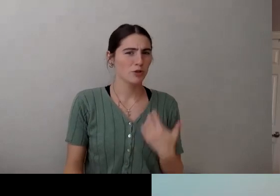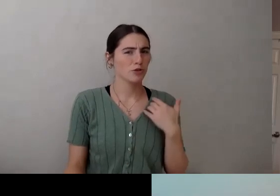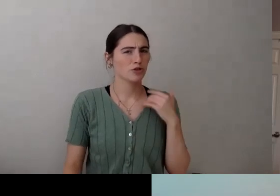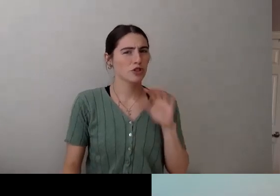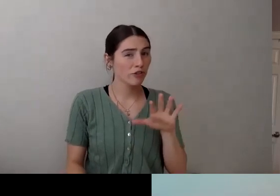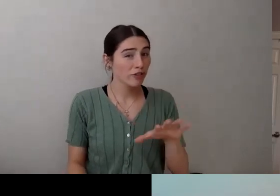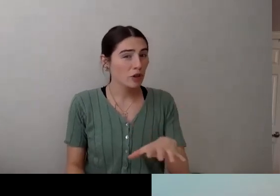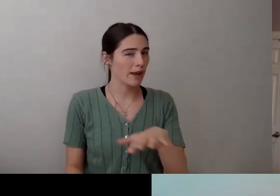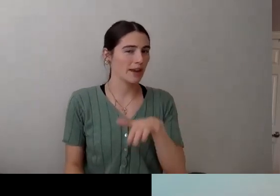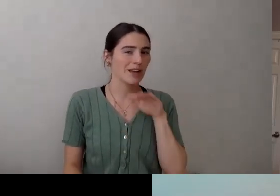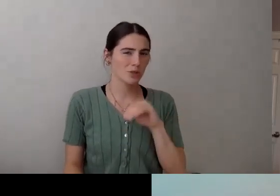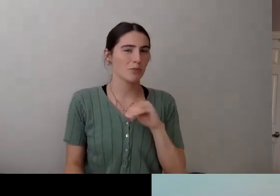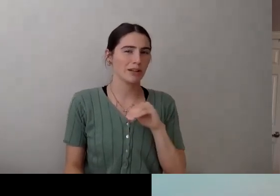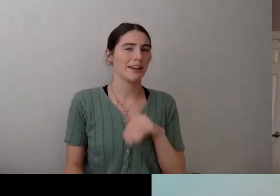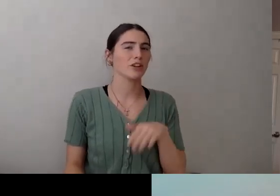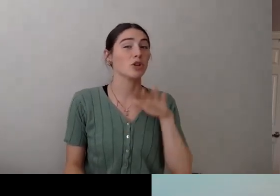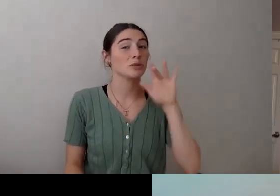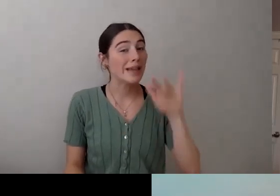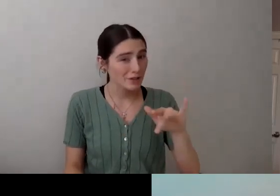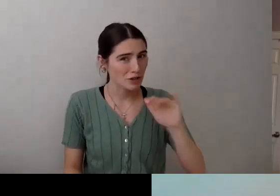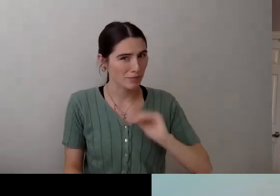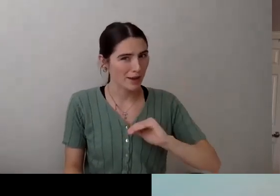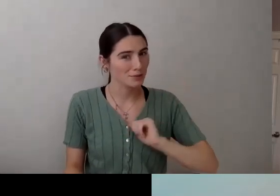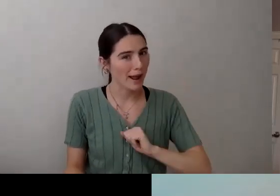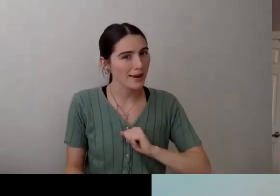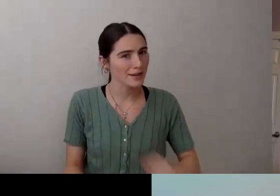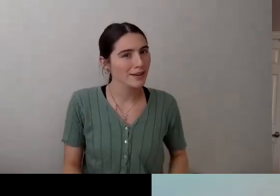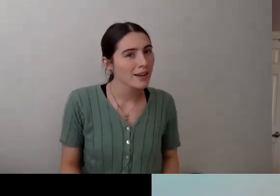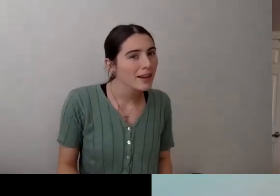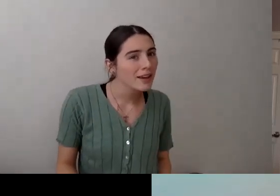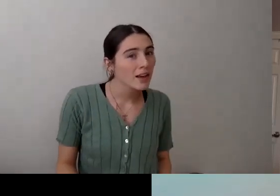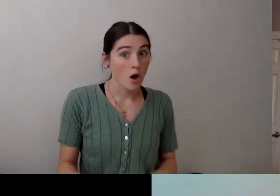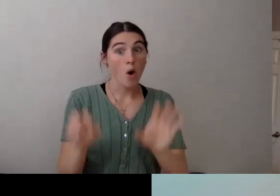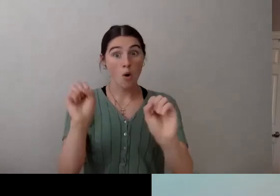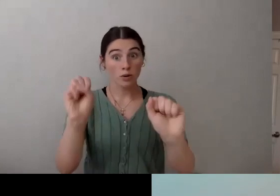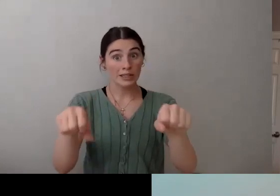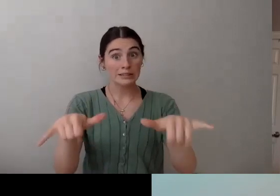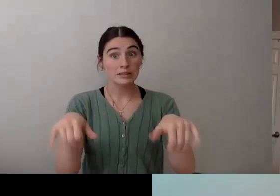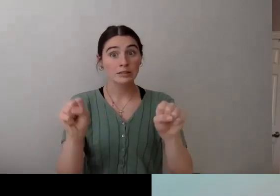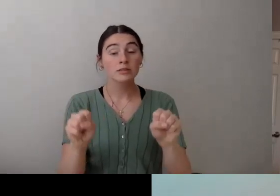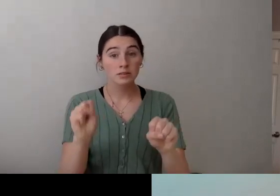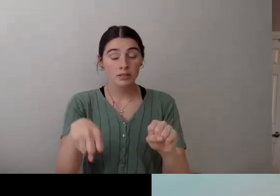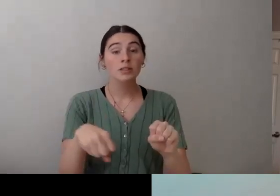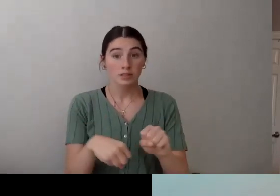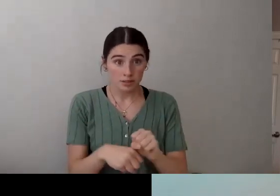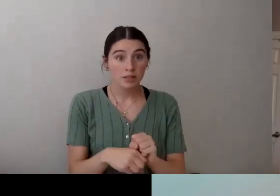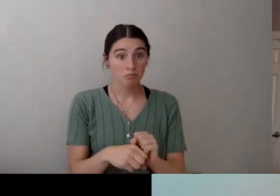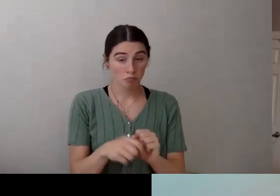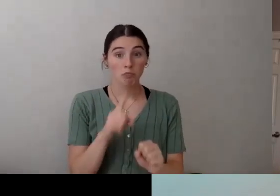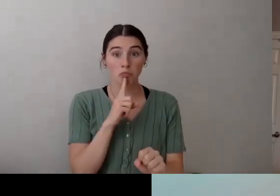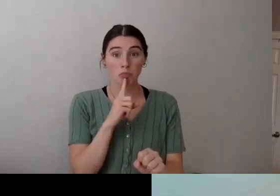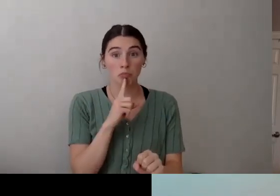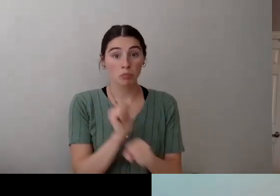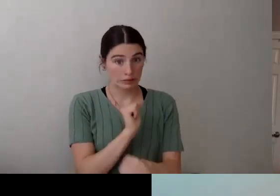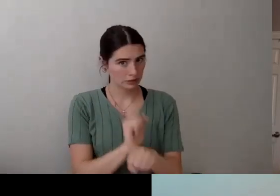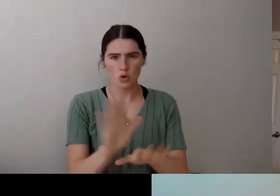So to feel the pan, I just want to be clear, you don't touch the pan, right? oh yes, yes, yes, absolutely. No, don't touch the pan.